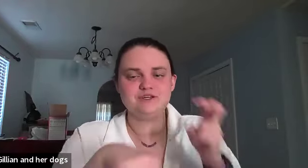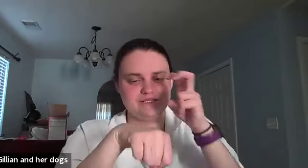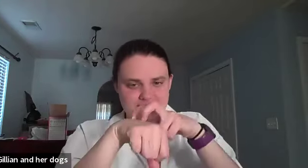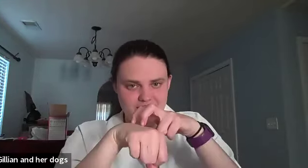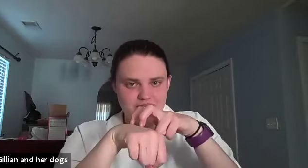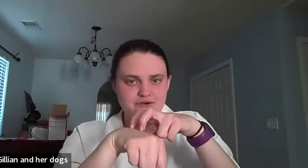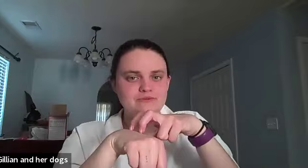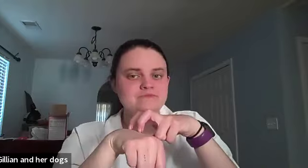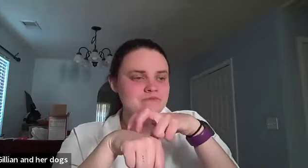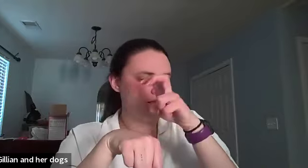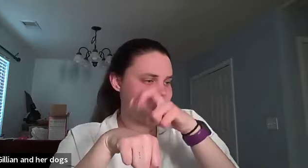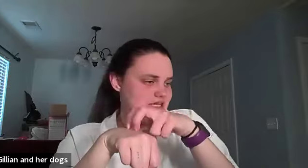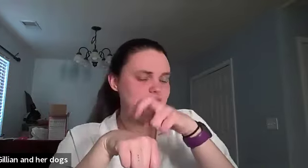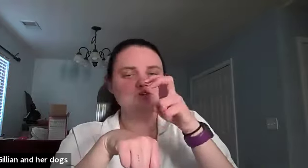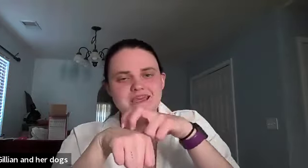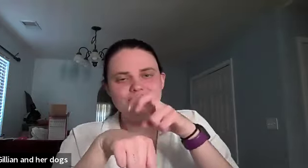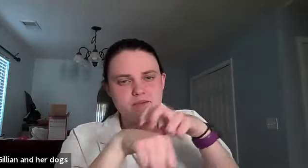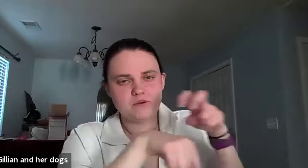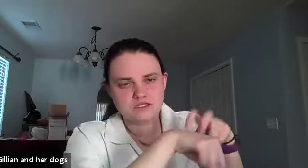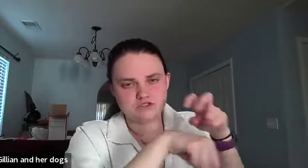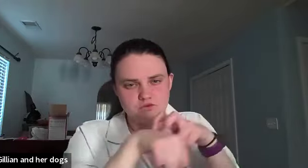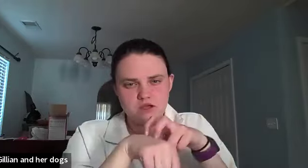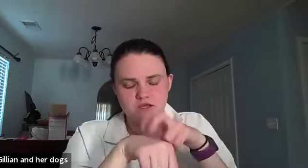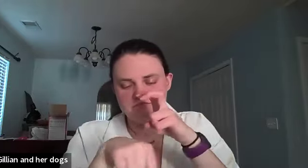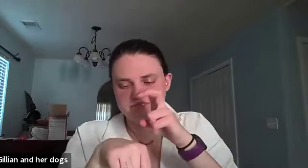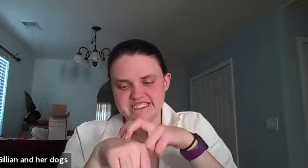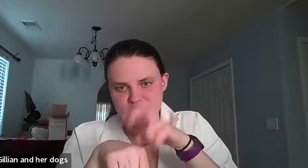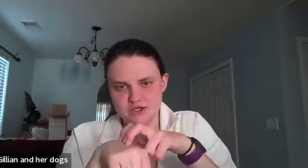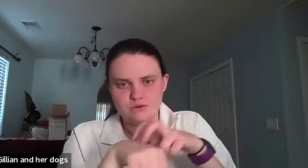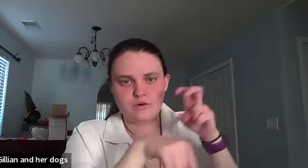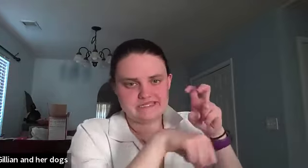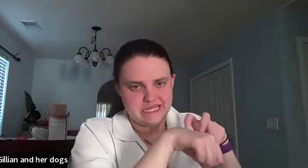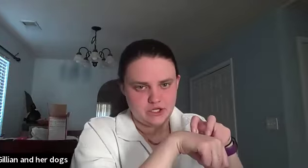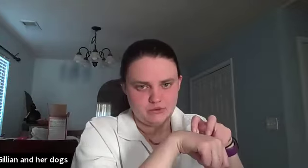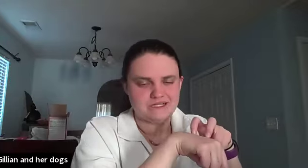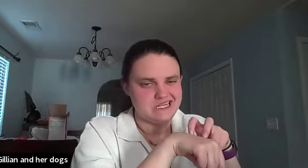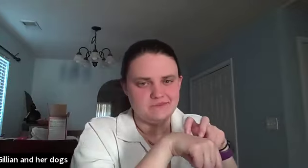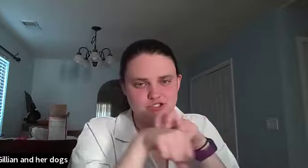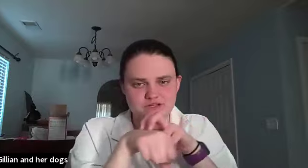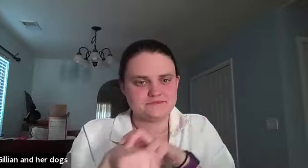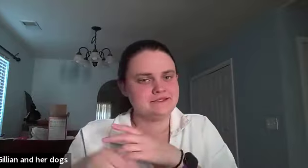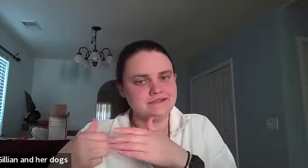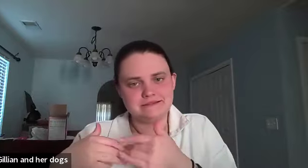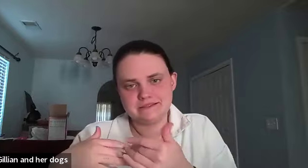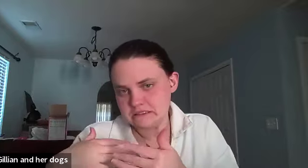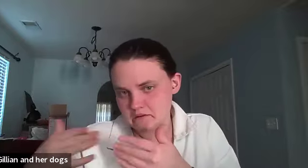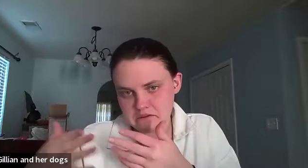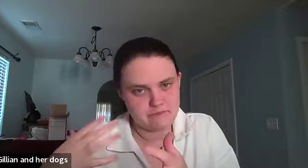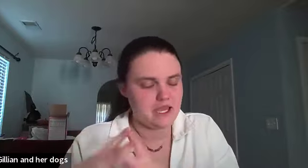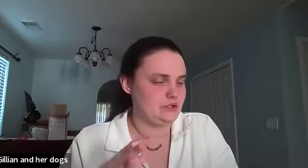So potato. Potato, you can tap it once or potato or potato one time or two times. Does not really matter